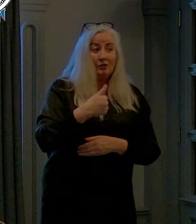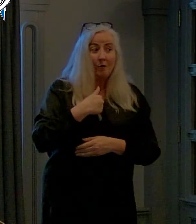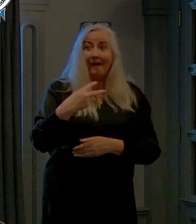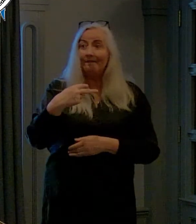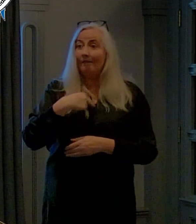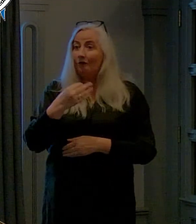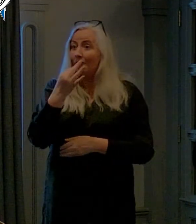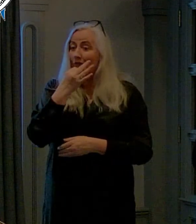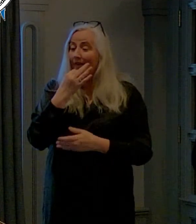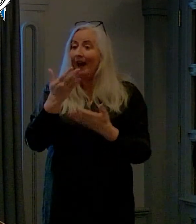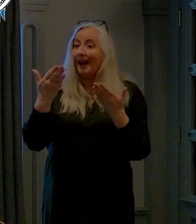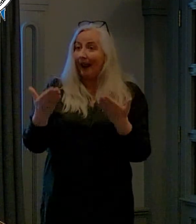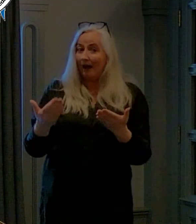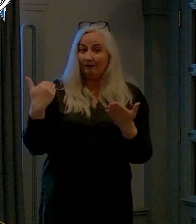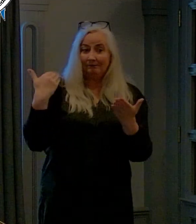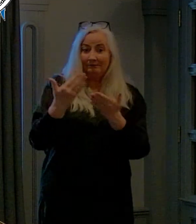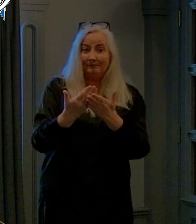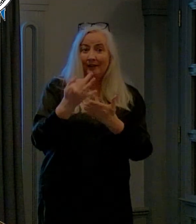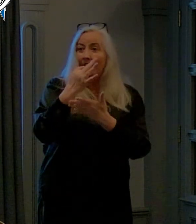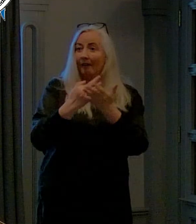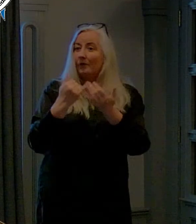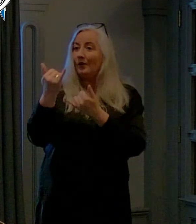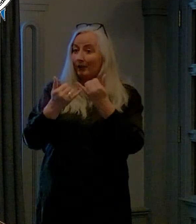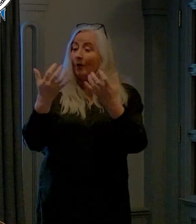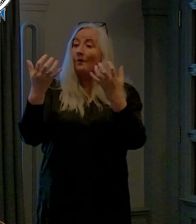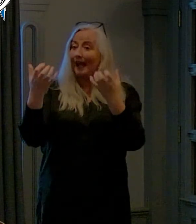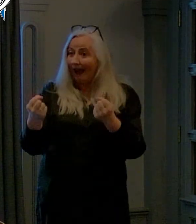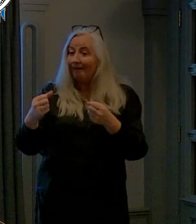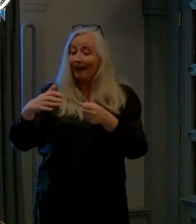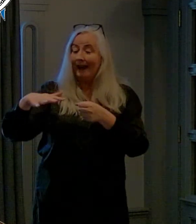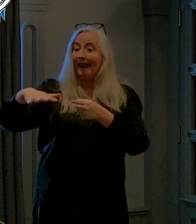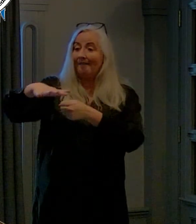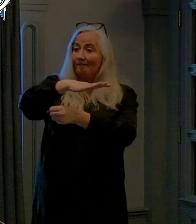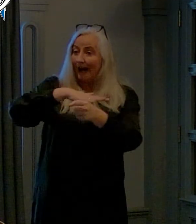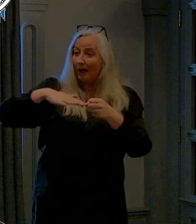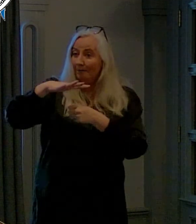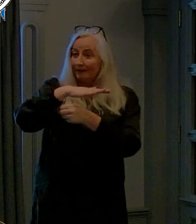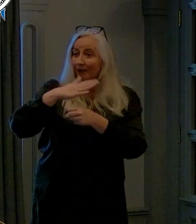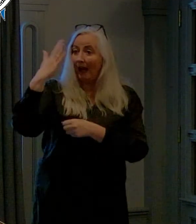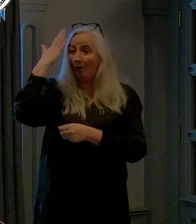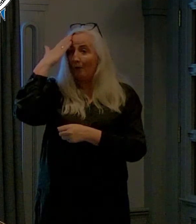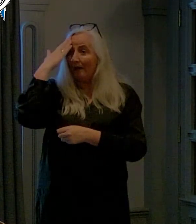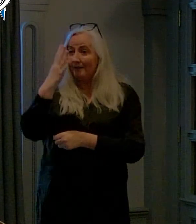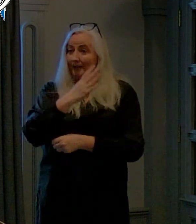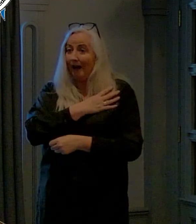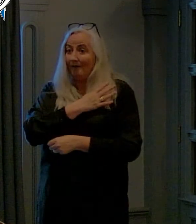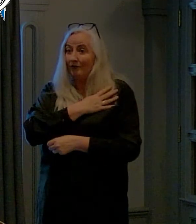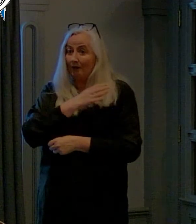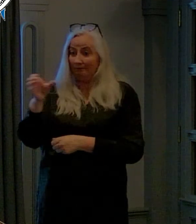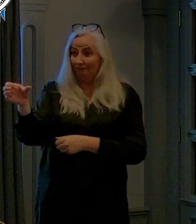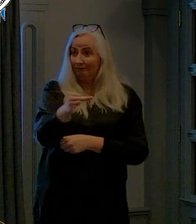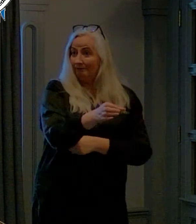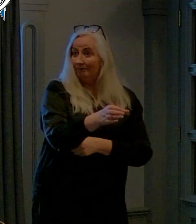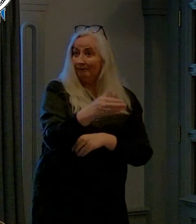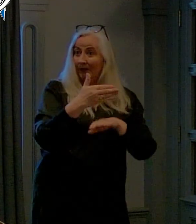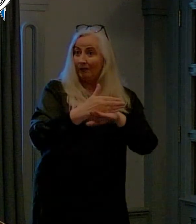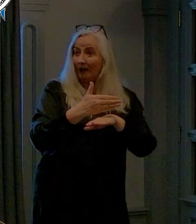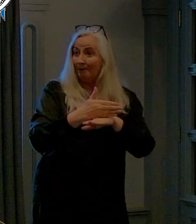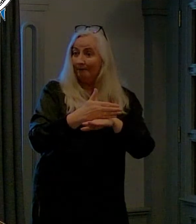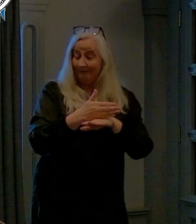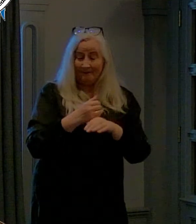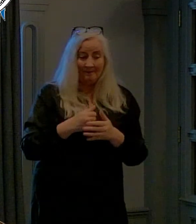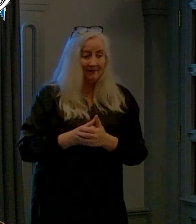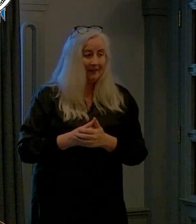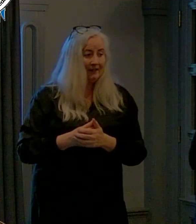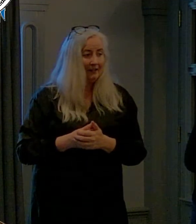that we have now, for the last 2 or 3 years, an environmental awareness officer. But through that, we were also able to raise the issue that one